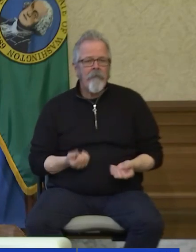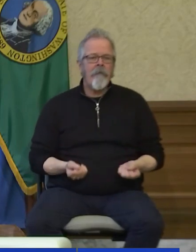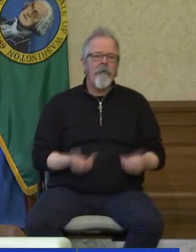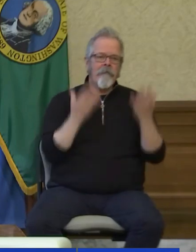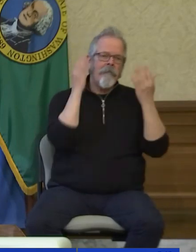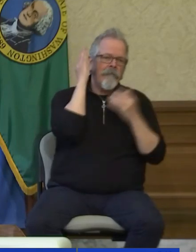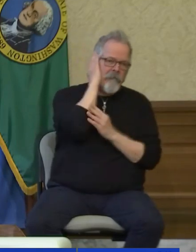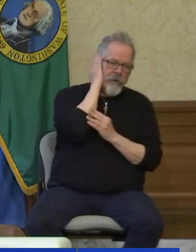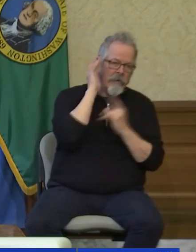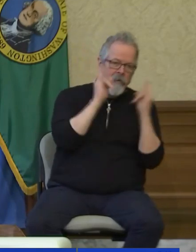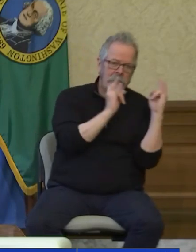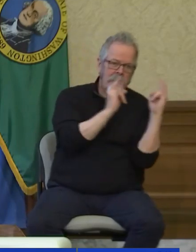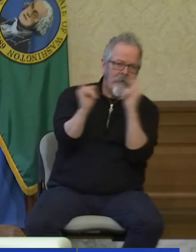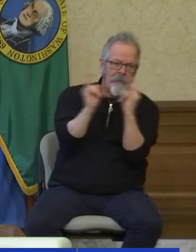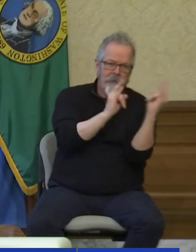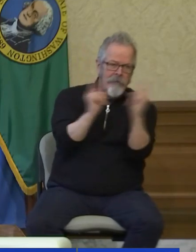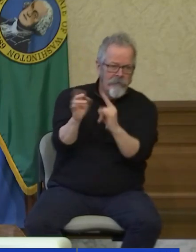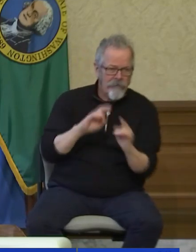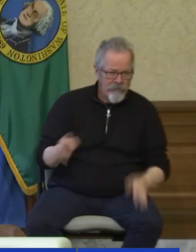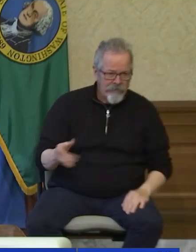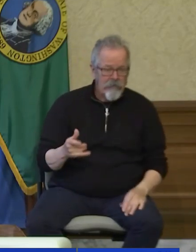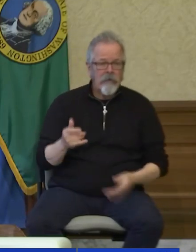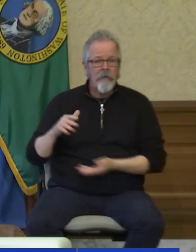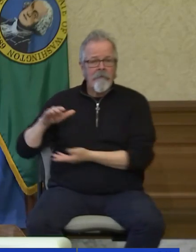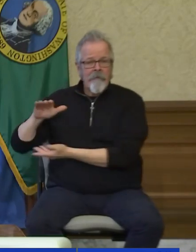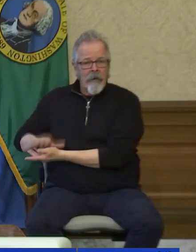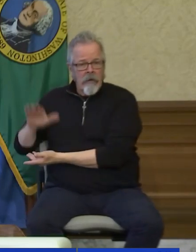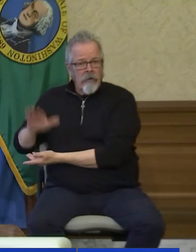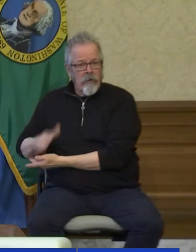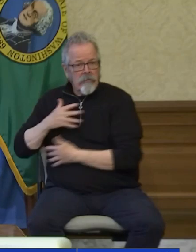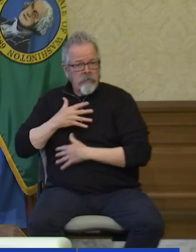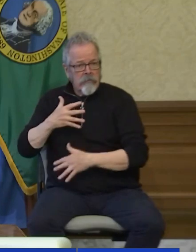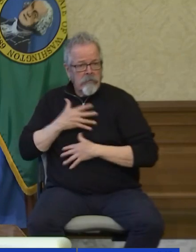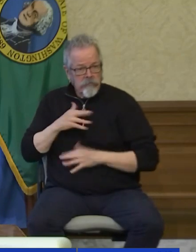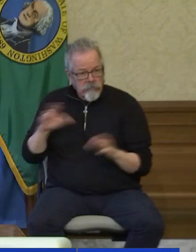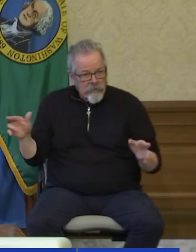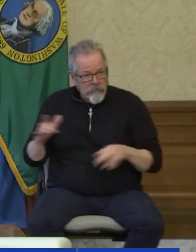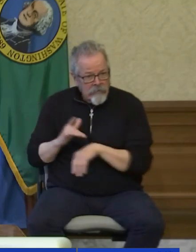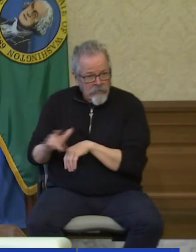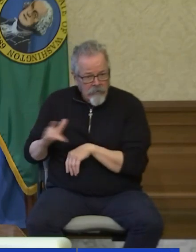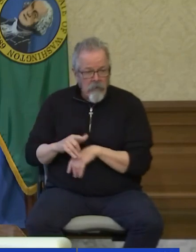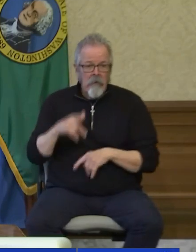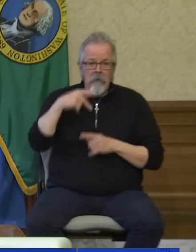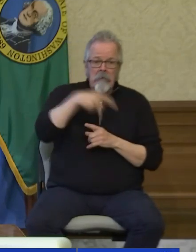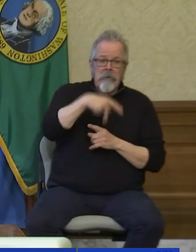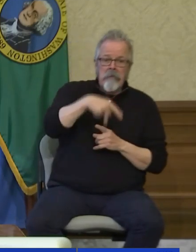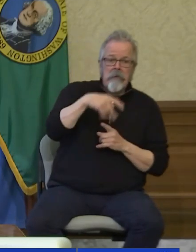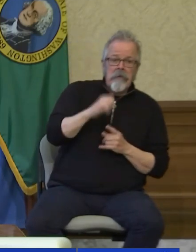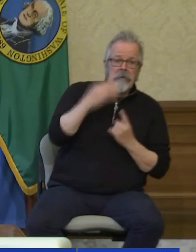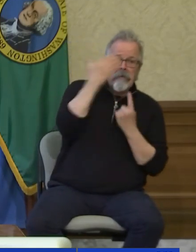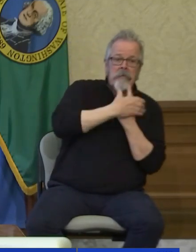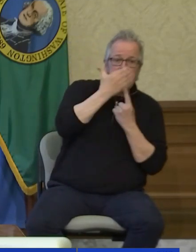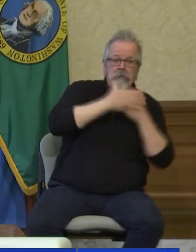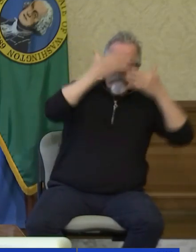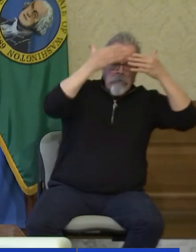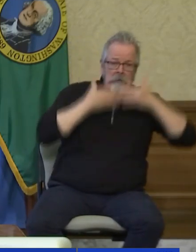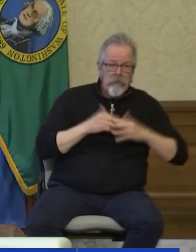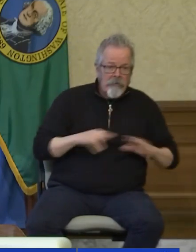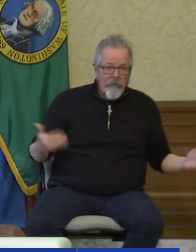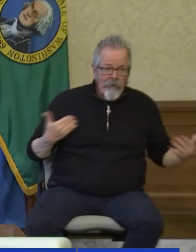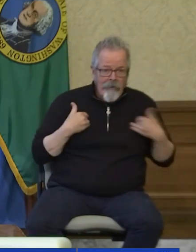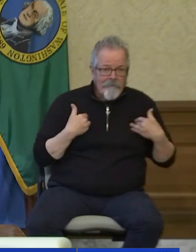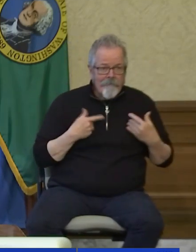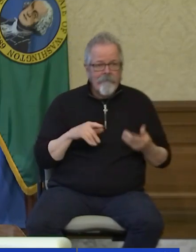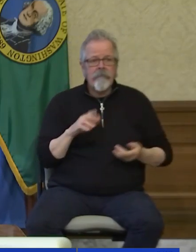the PPE procurement is and how much it matches with our needs. So we are being, I